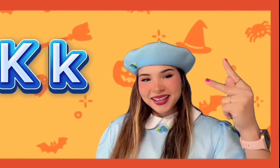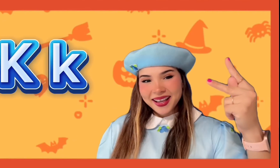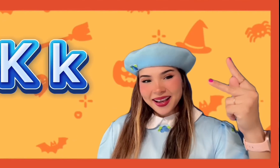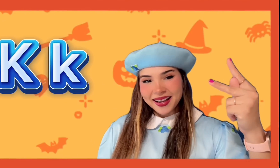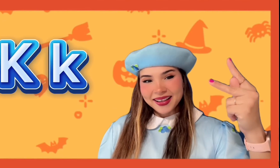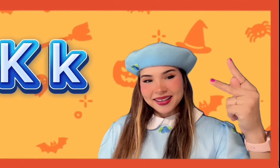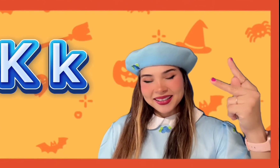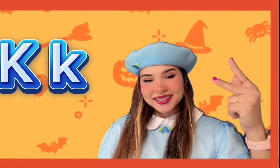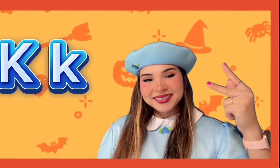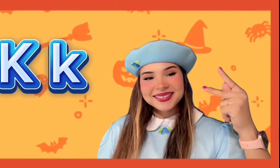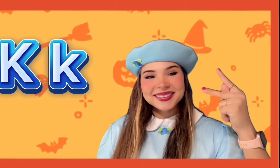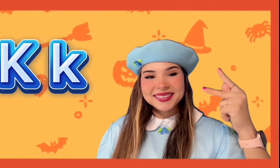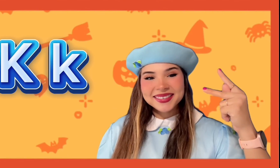J. K,